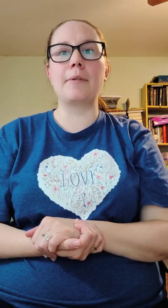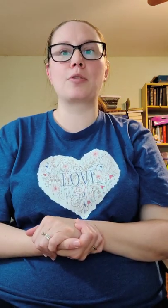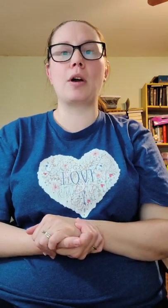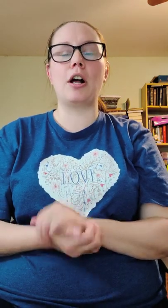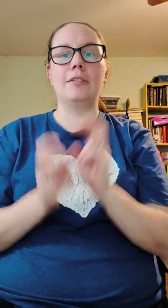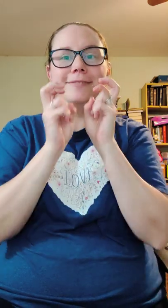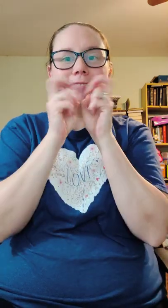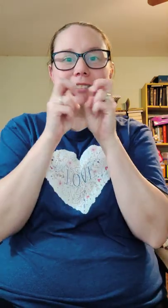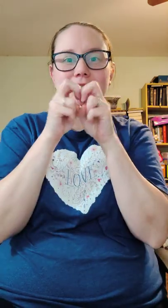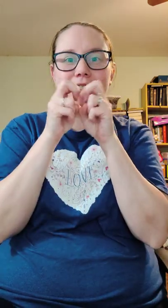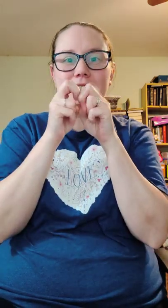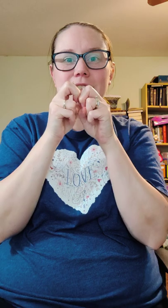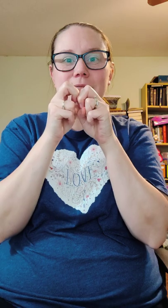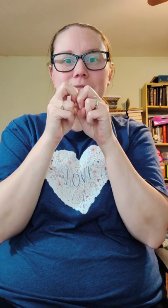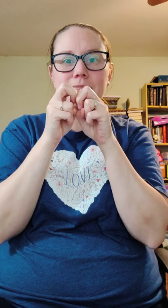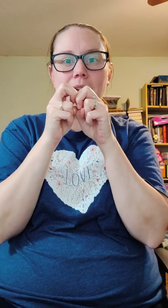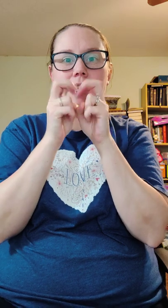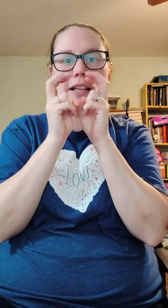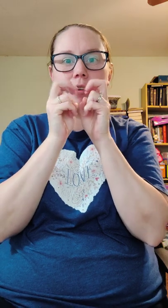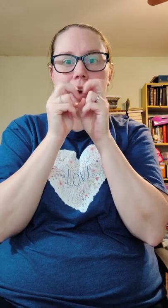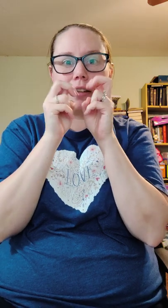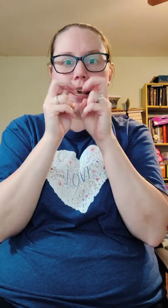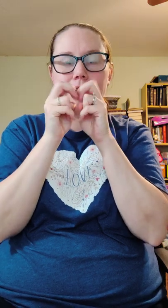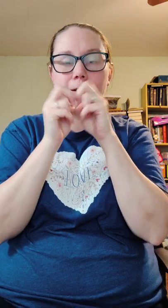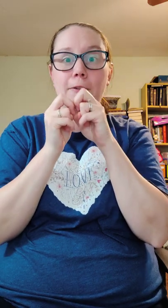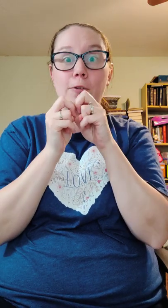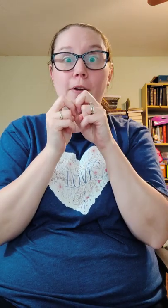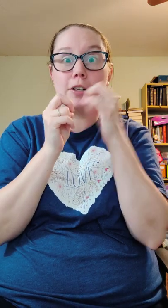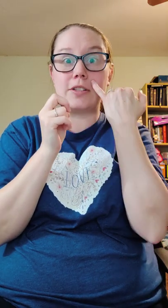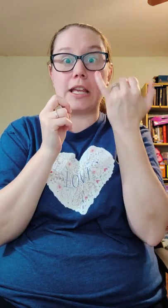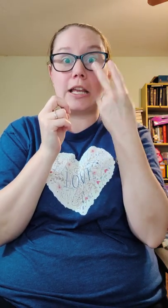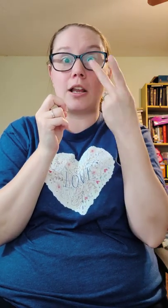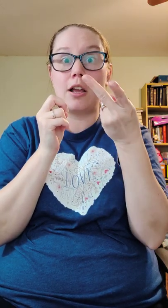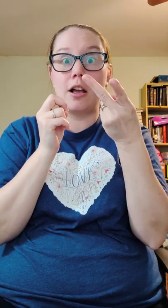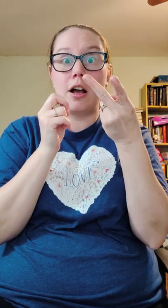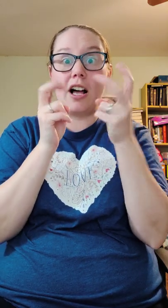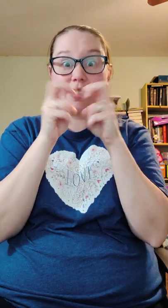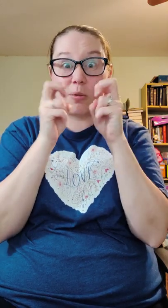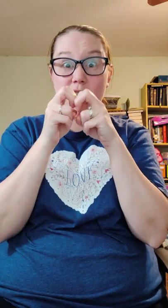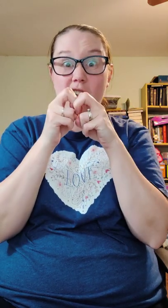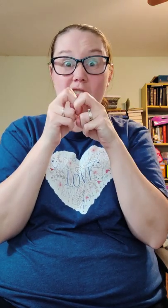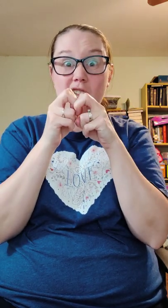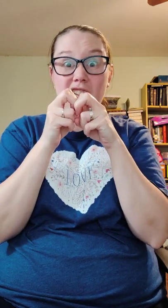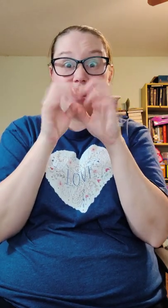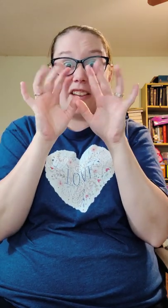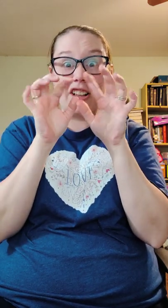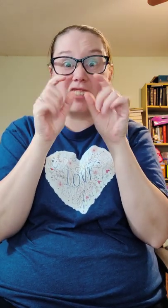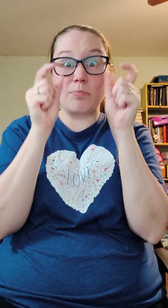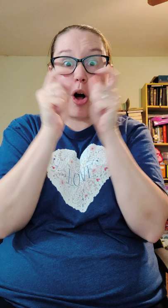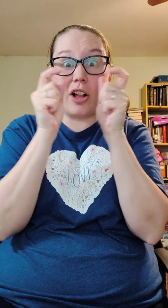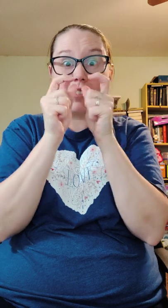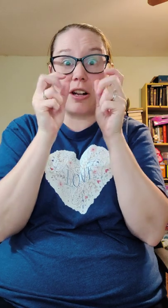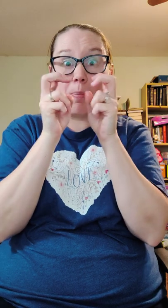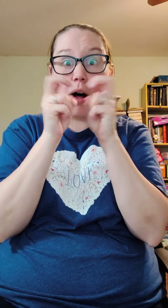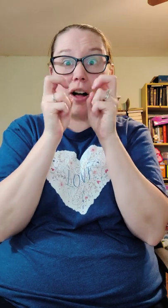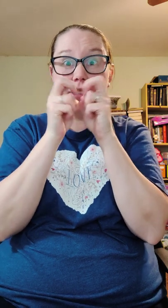Squirrel. Right? They crack the nuts. If you've ever seen a squirrel, they have the smallest little paws